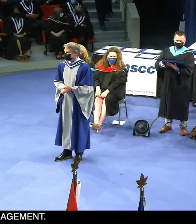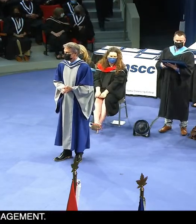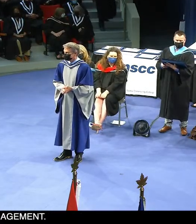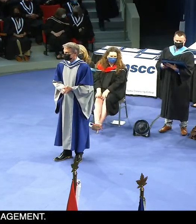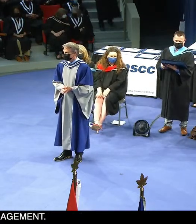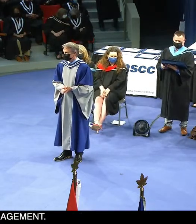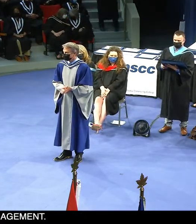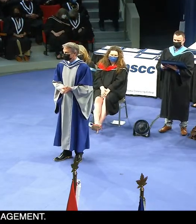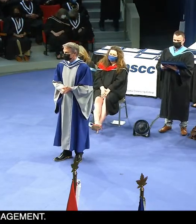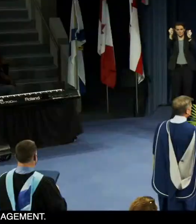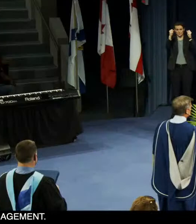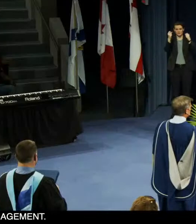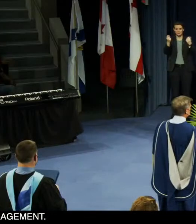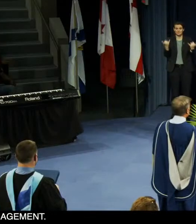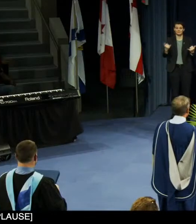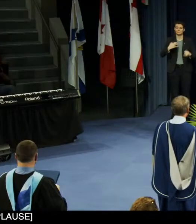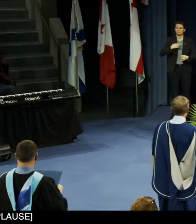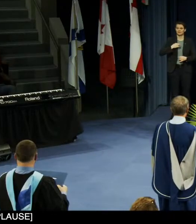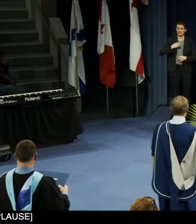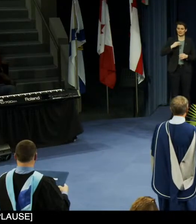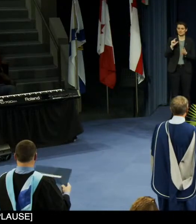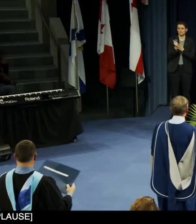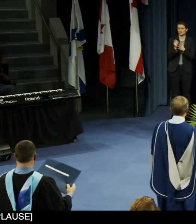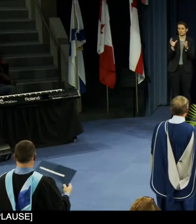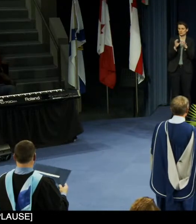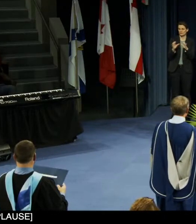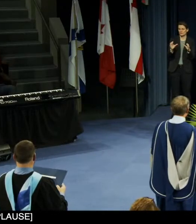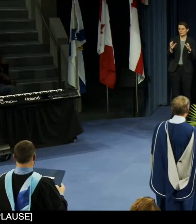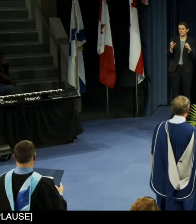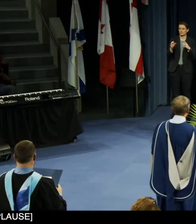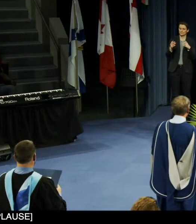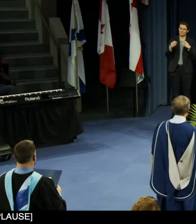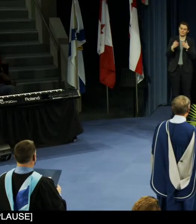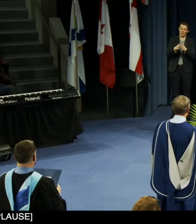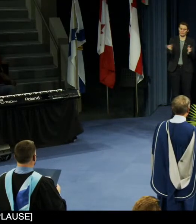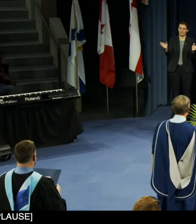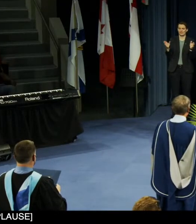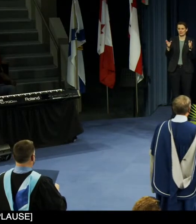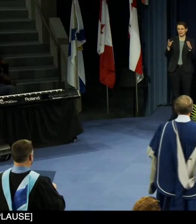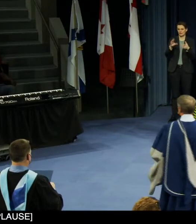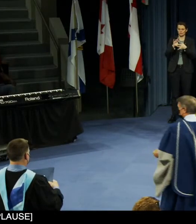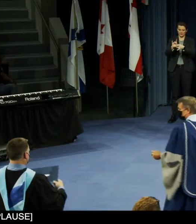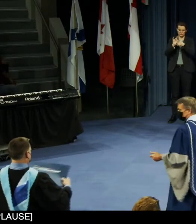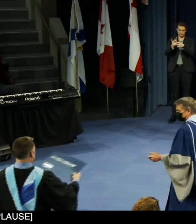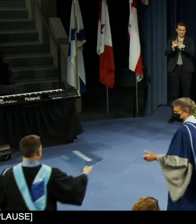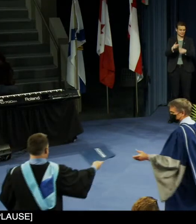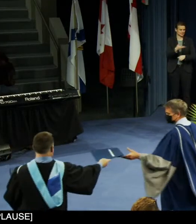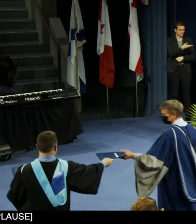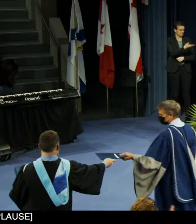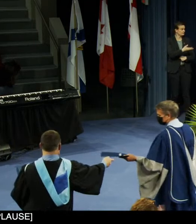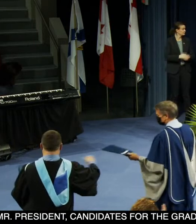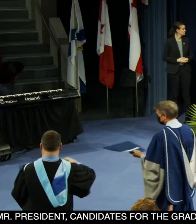Mr. President, candidates for the Graduate Certificate in Public Relations. Amanda Camo.